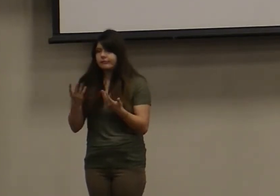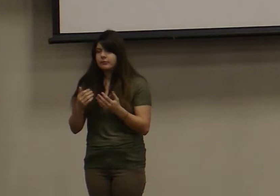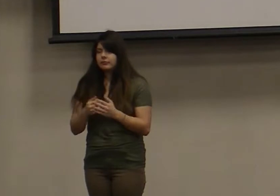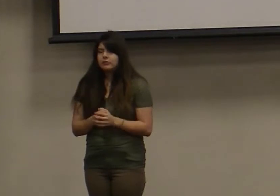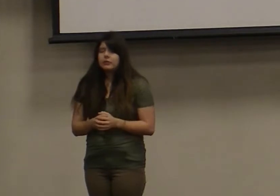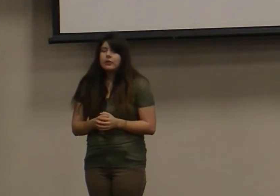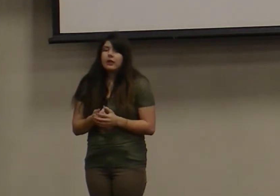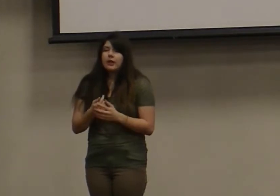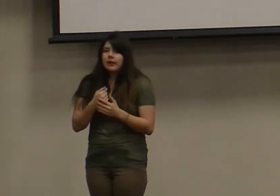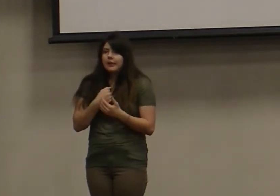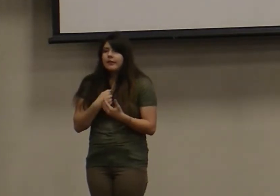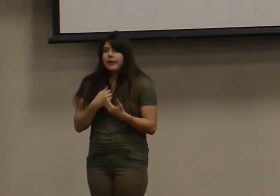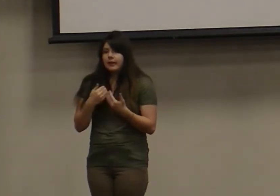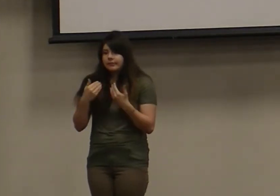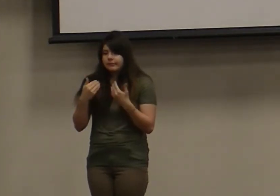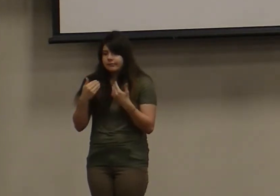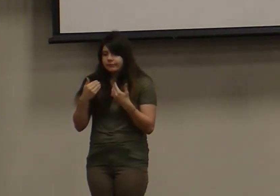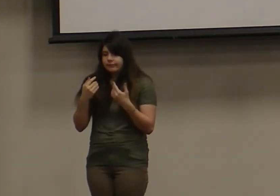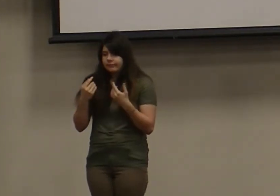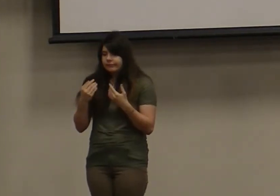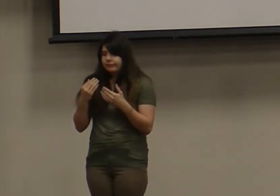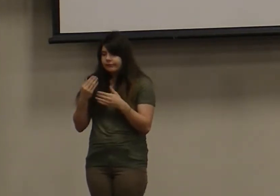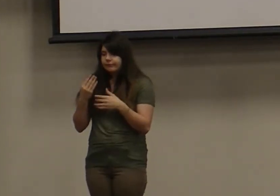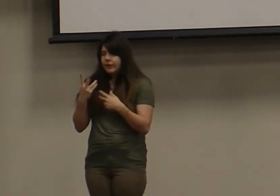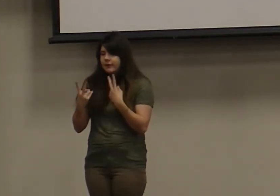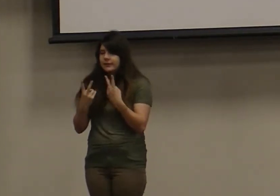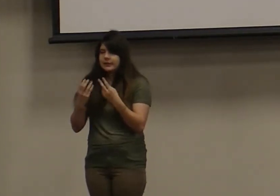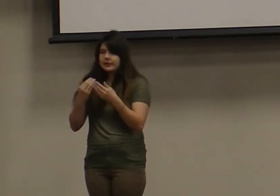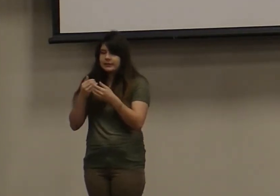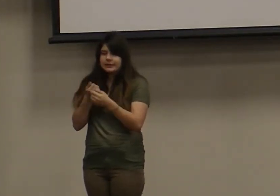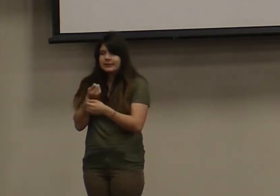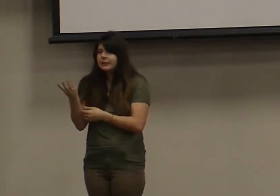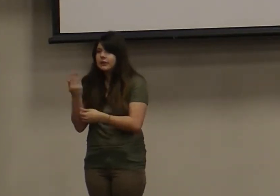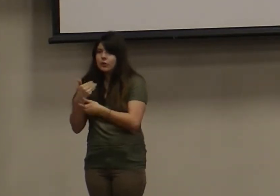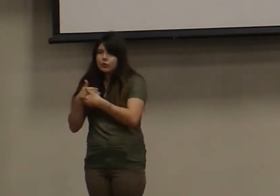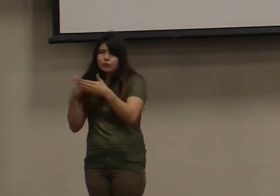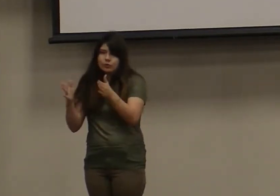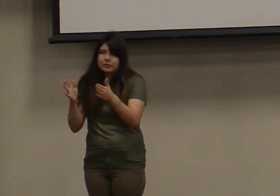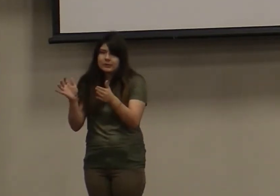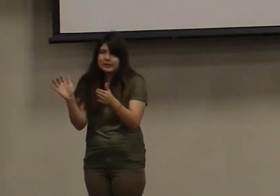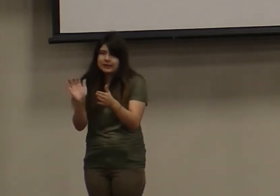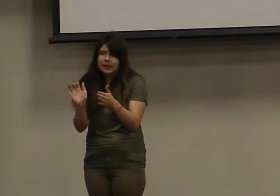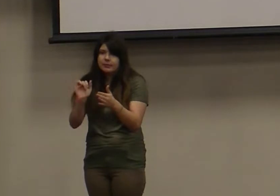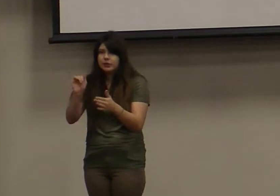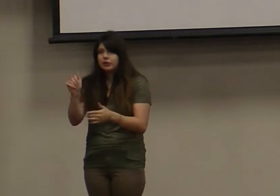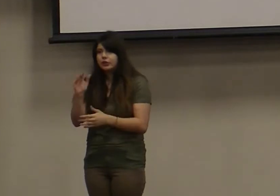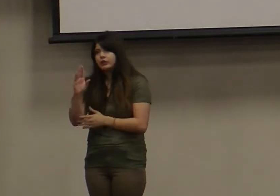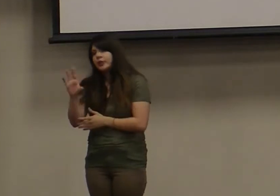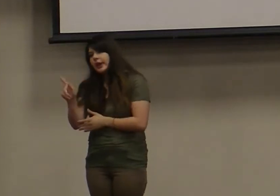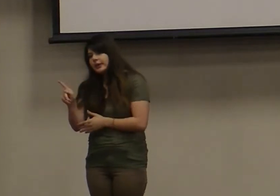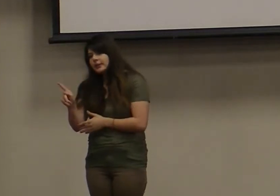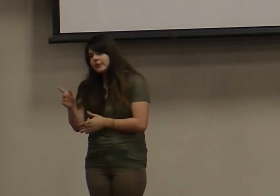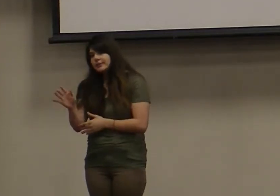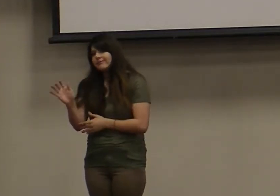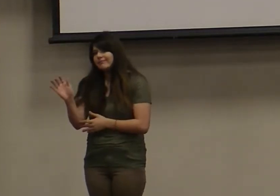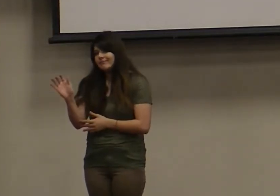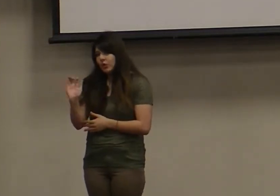I've been in many rooms very much like Jack's room, including my own mother's just 6 weeks